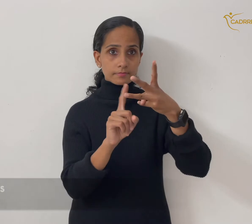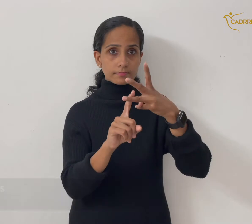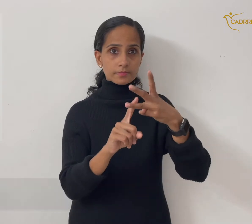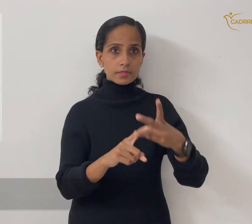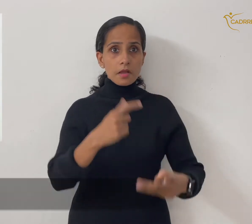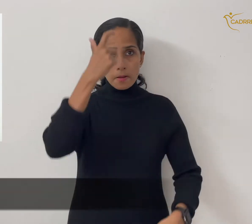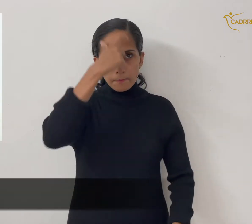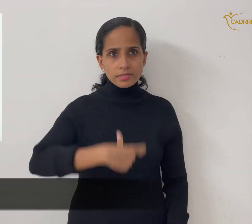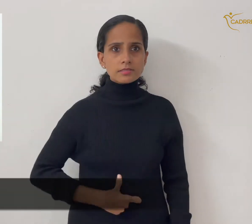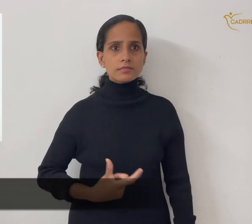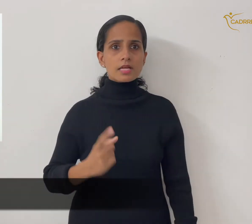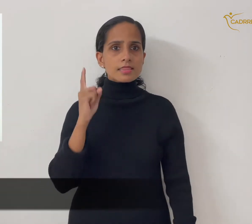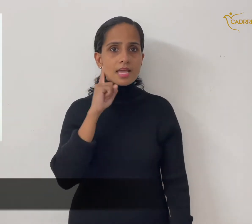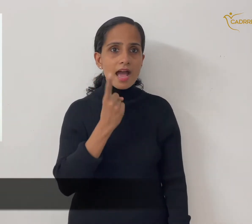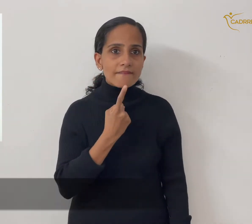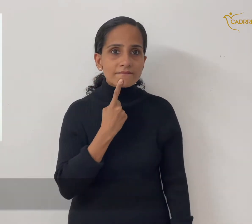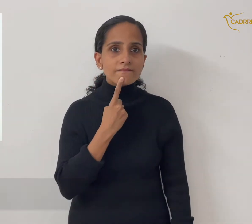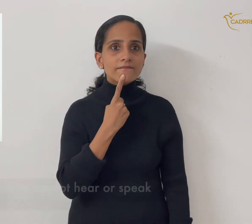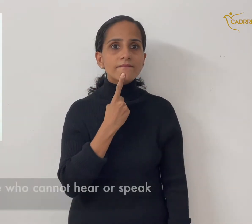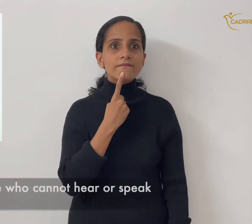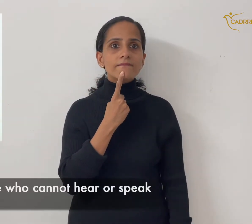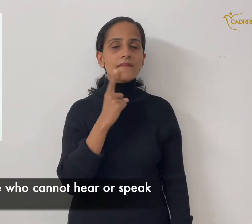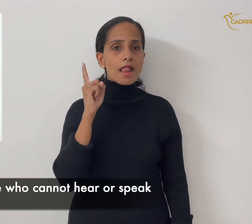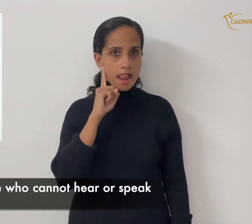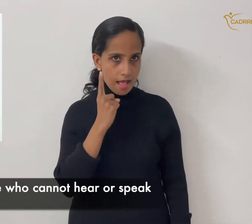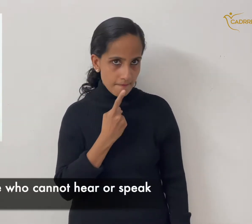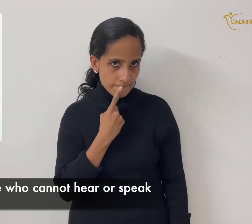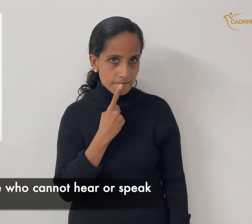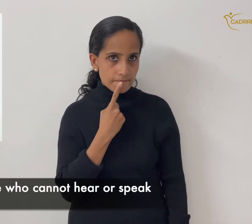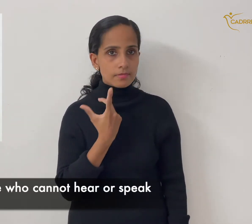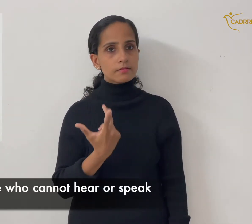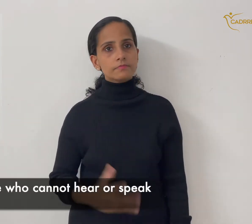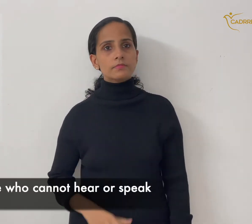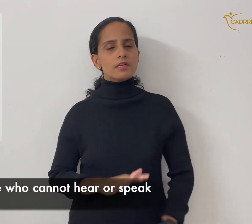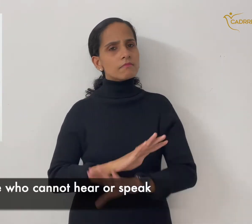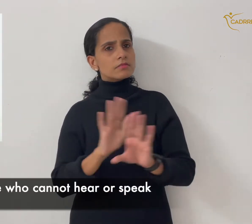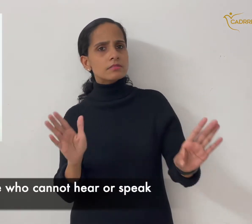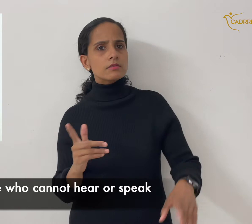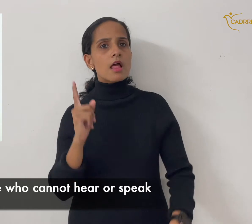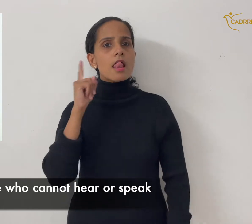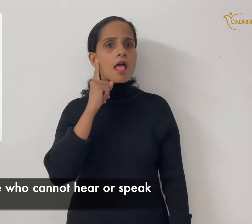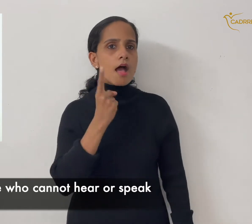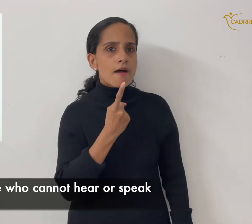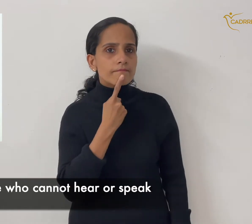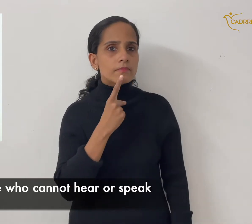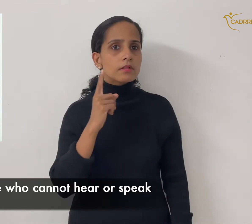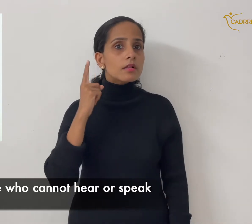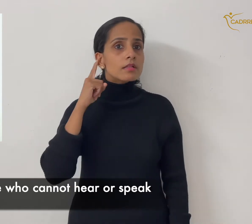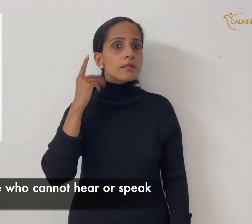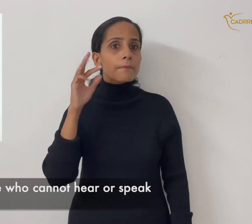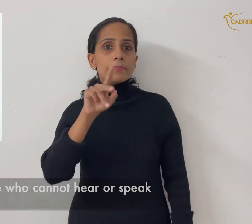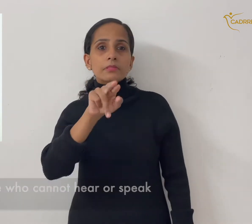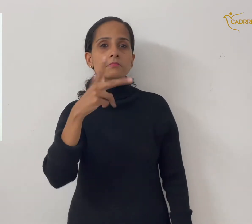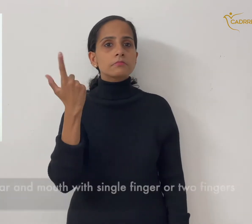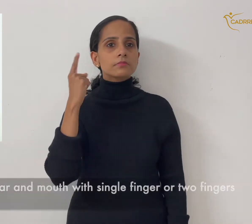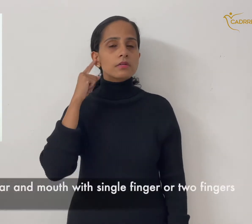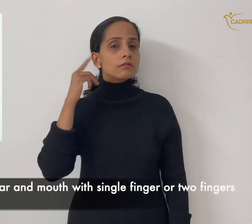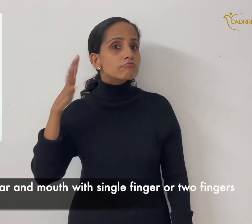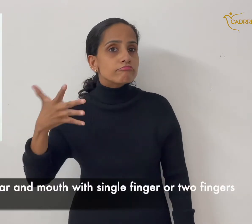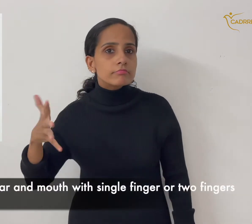I am deaf. We'll just sign deaf, one who cannot hear or speak. So just point to the ear